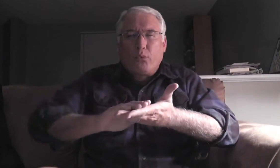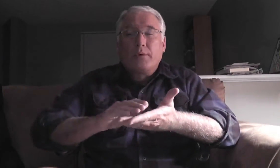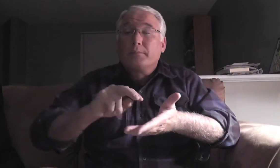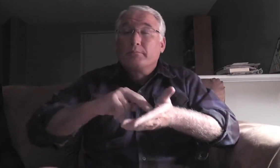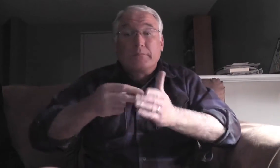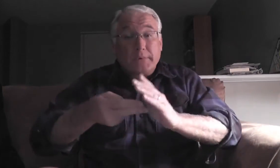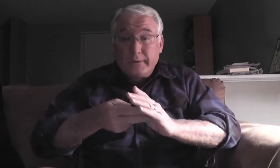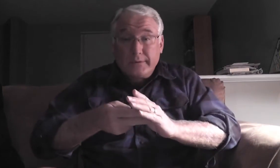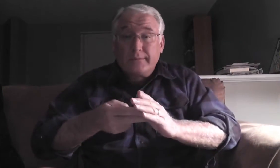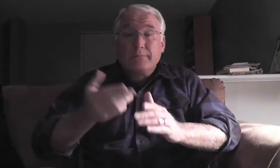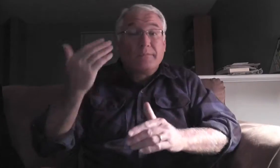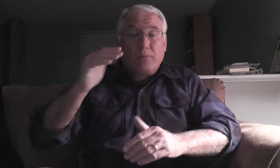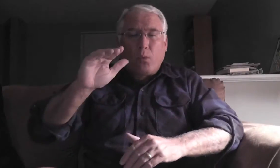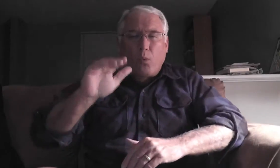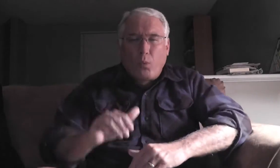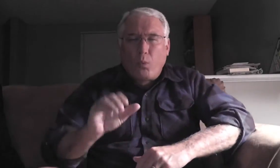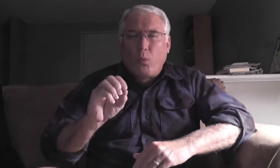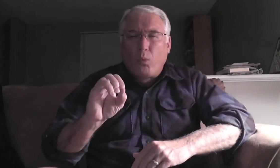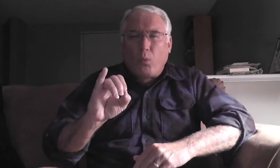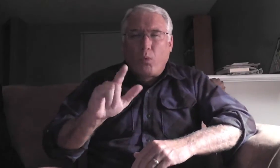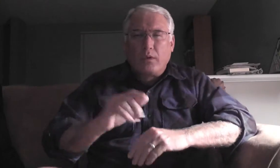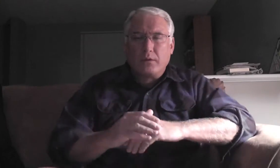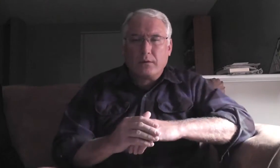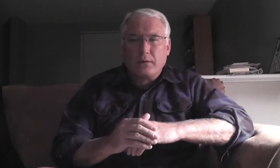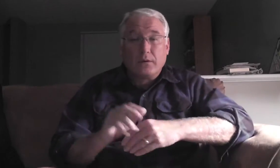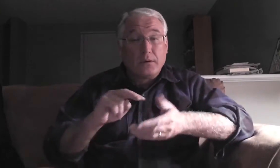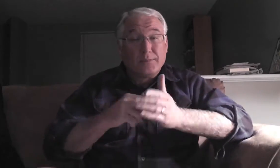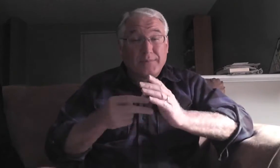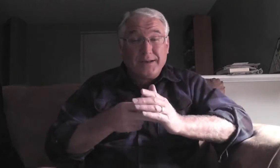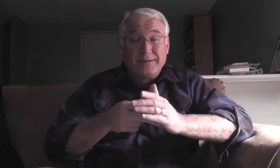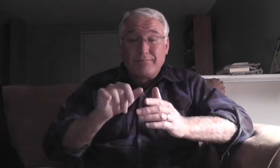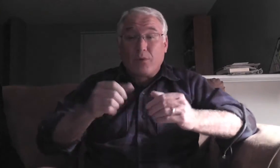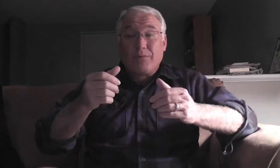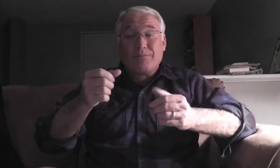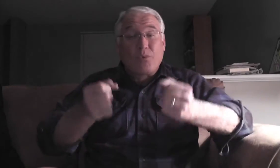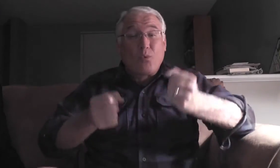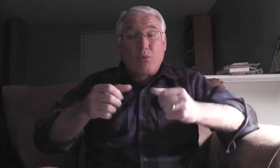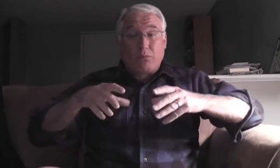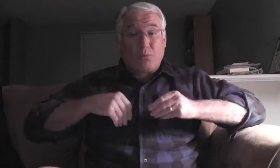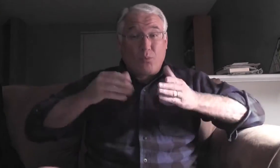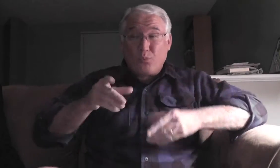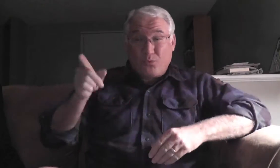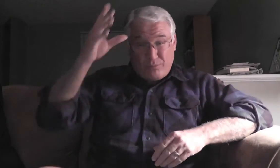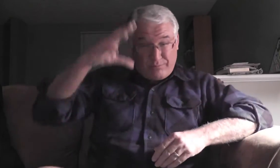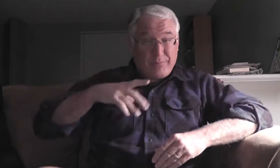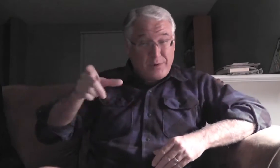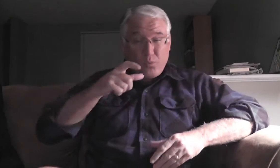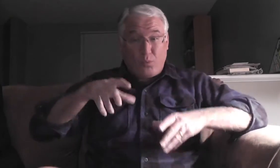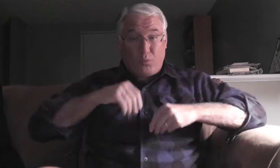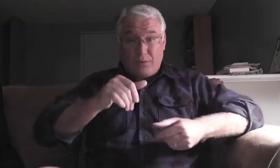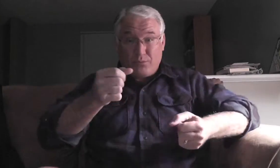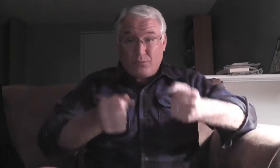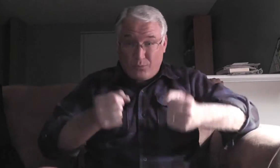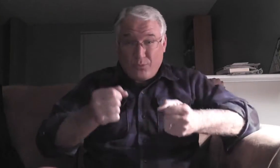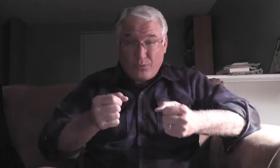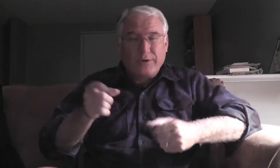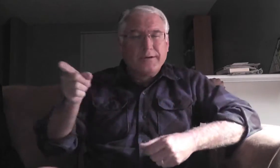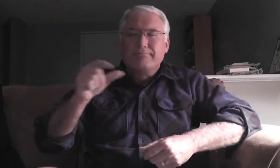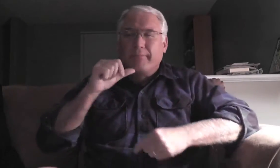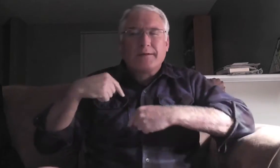was thick on there like it had been cooked on there. The oil was low. The car, the man, he had not